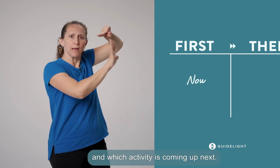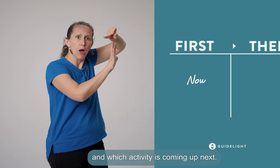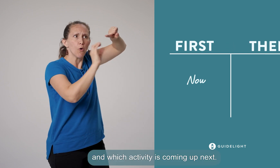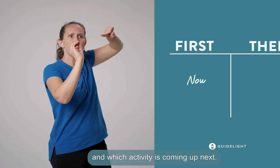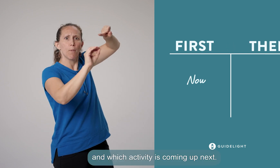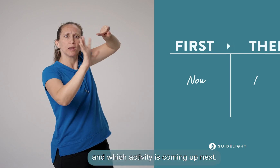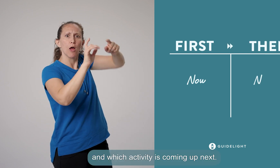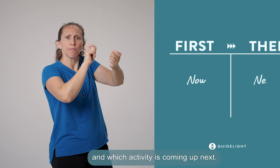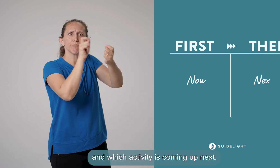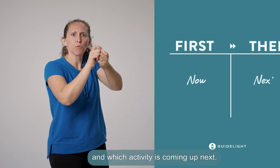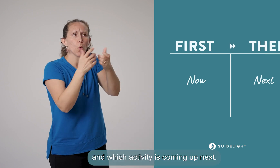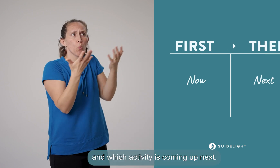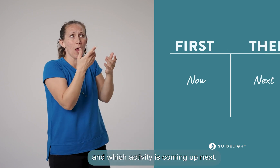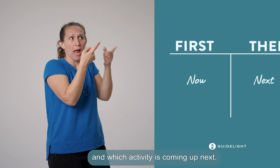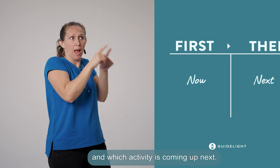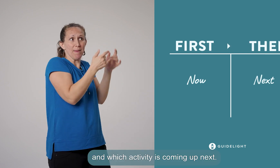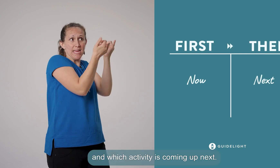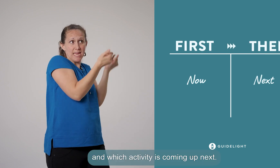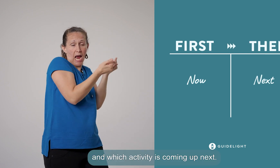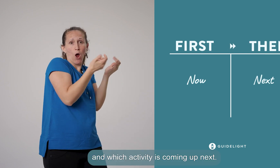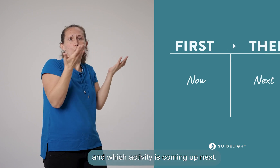which activity is coming up next.